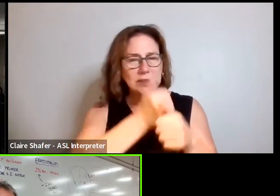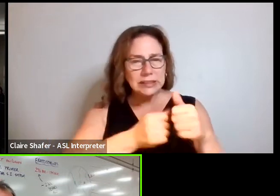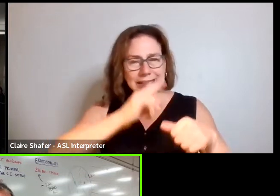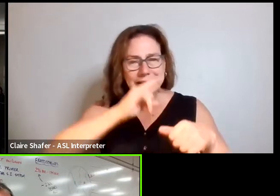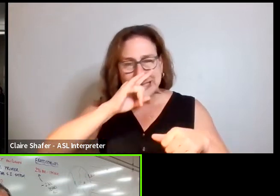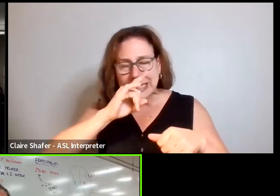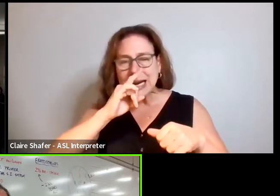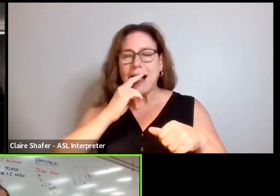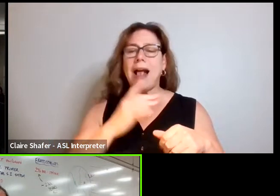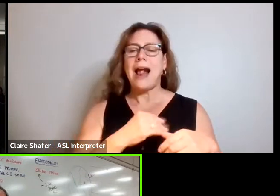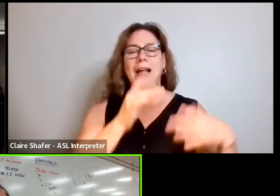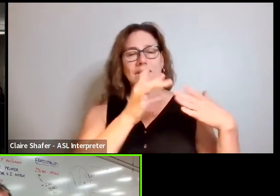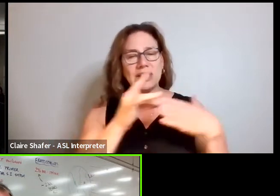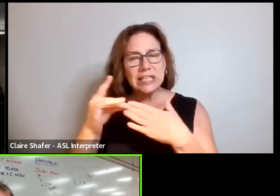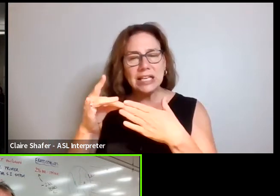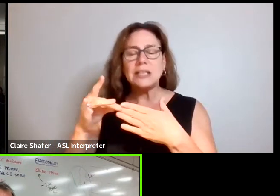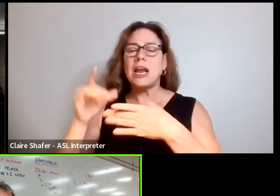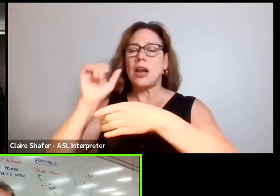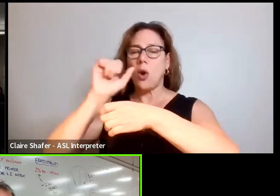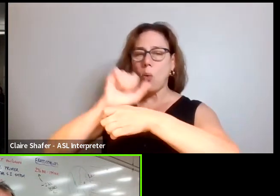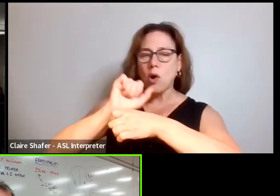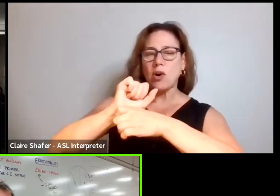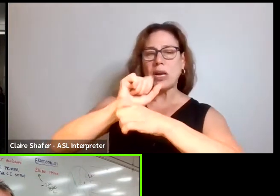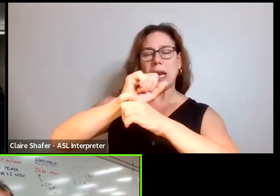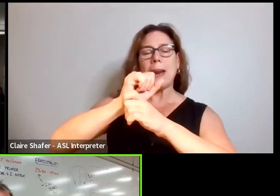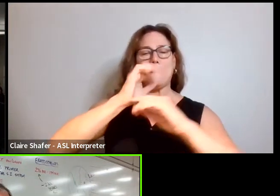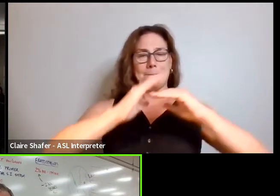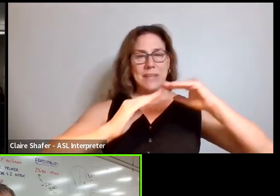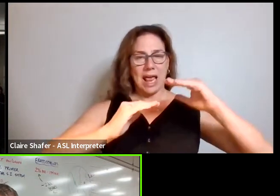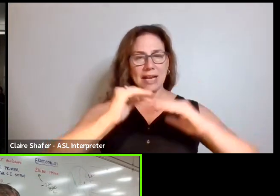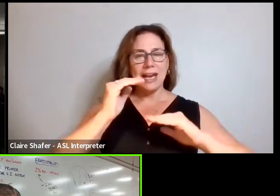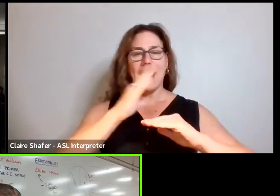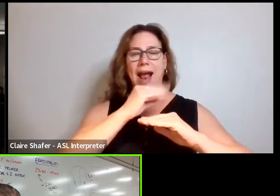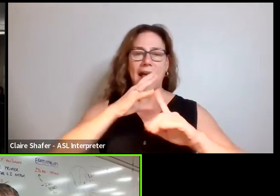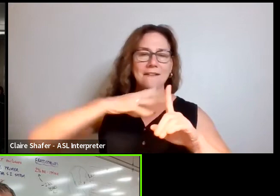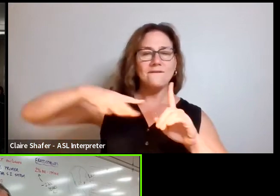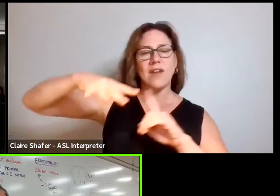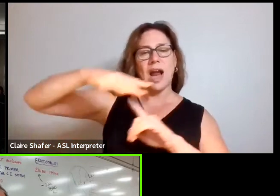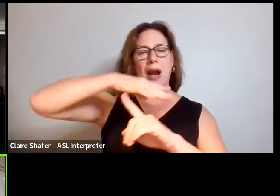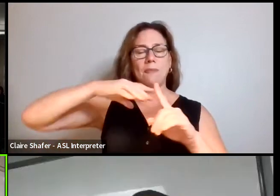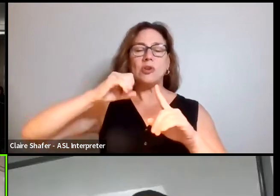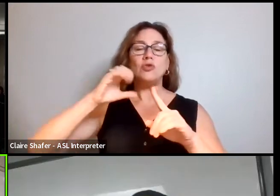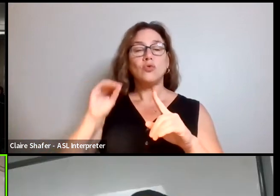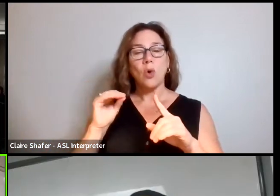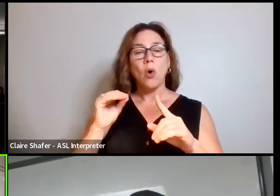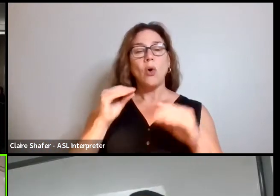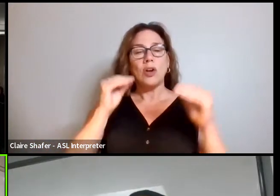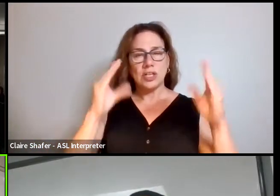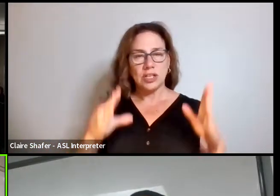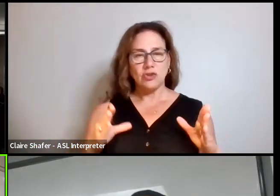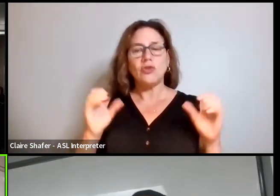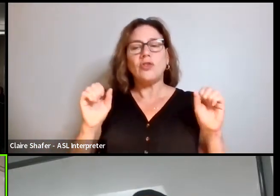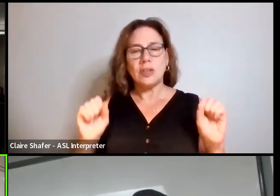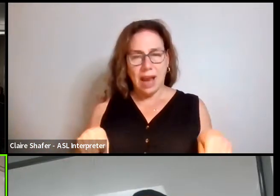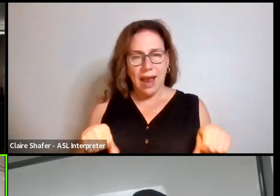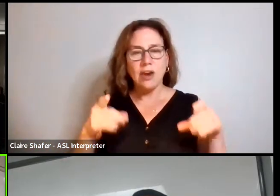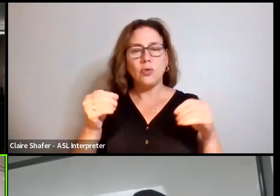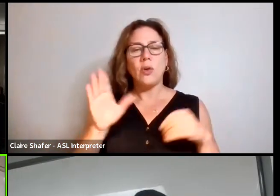working building and environment for the teachers to do the job that they need to do to welcome the kids